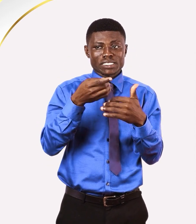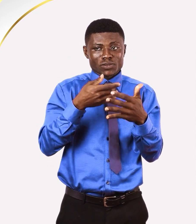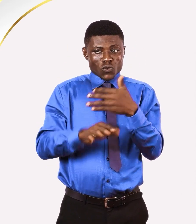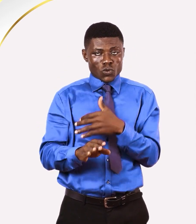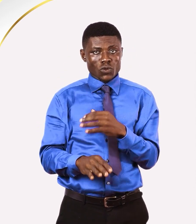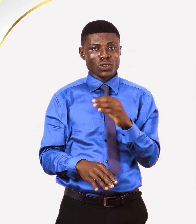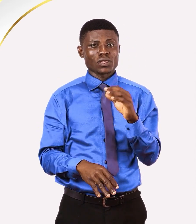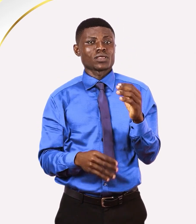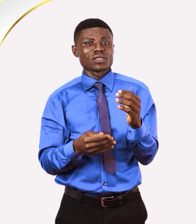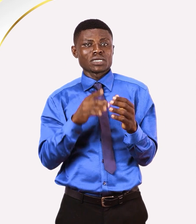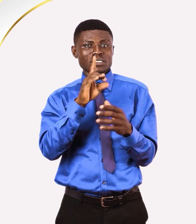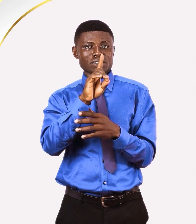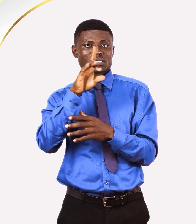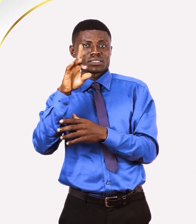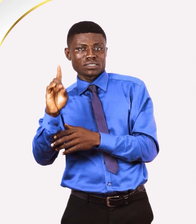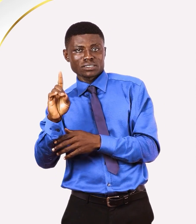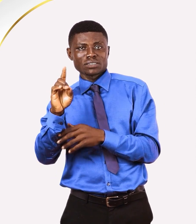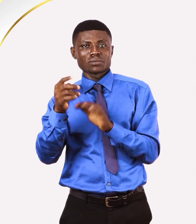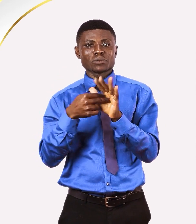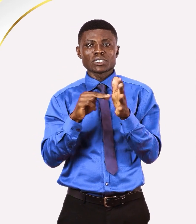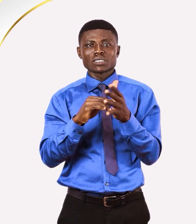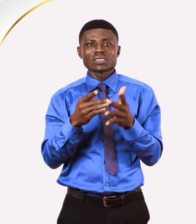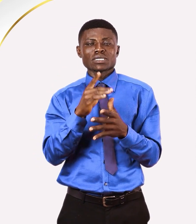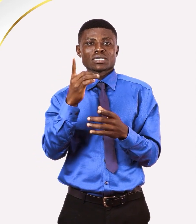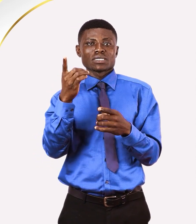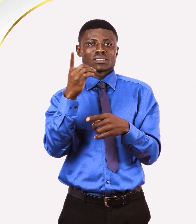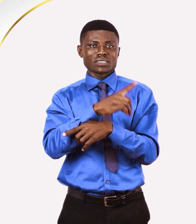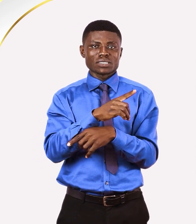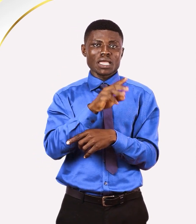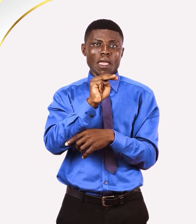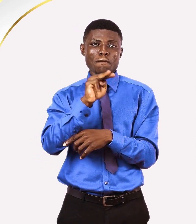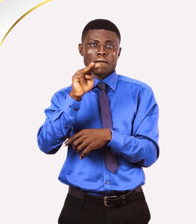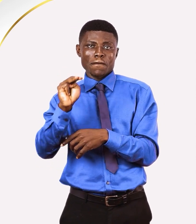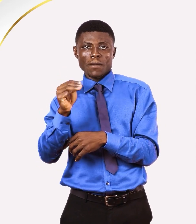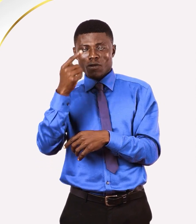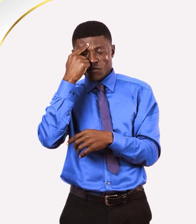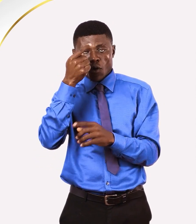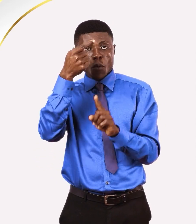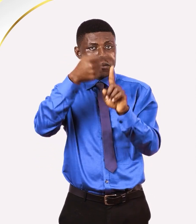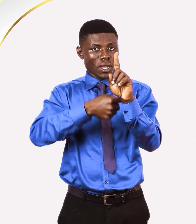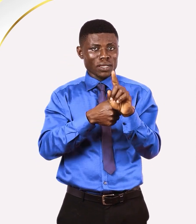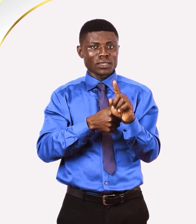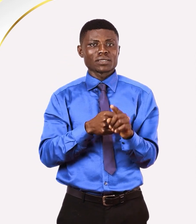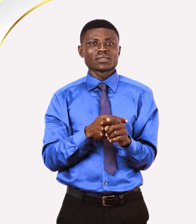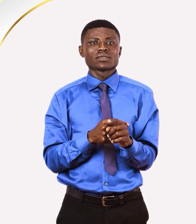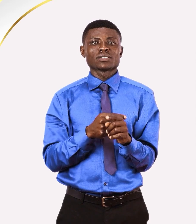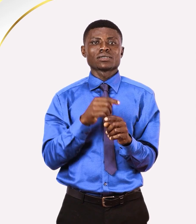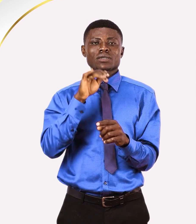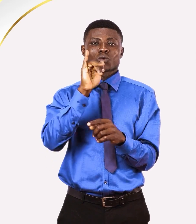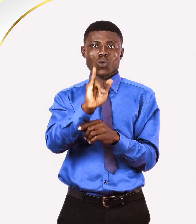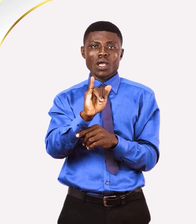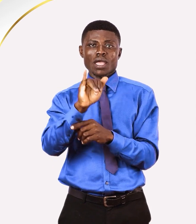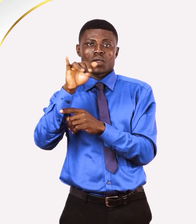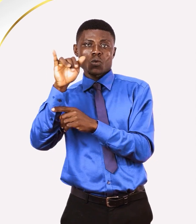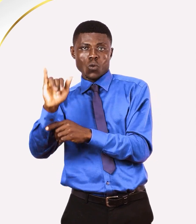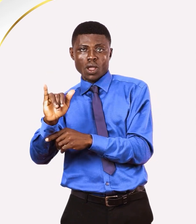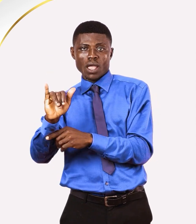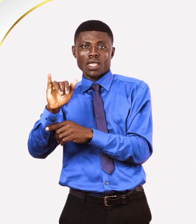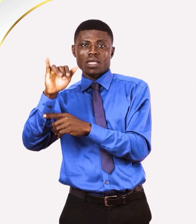4. Date of birth. DD stands for day, MM stands for month,